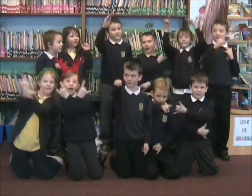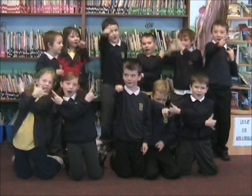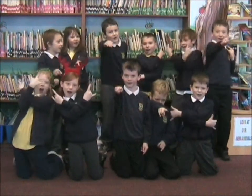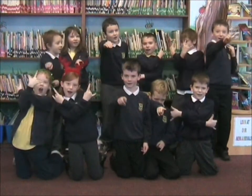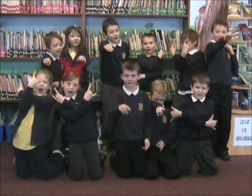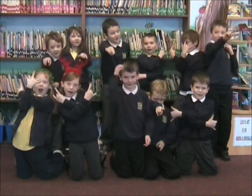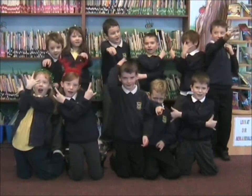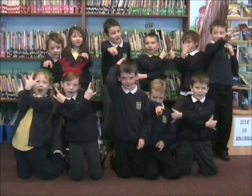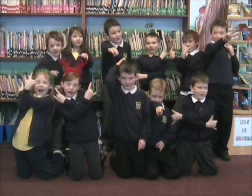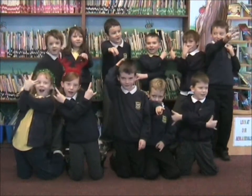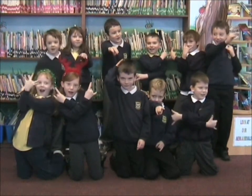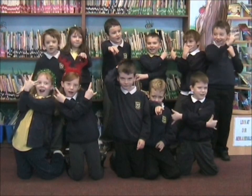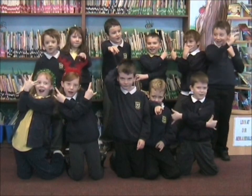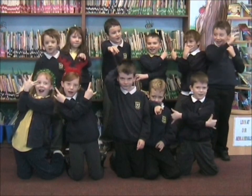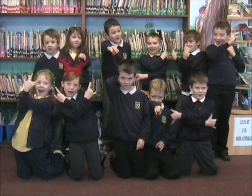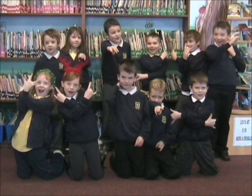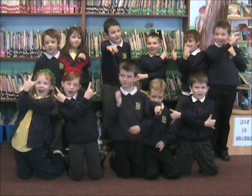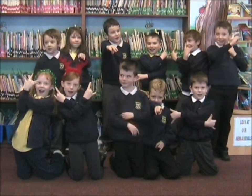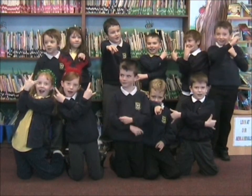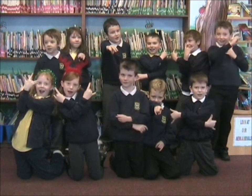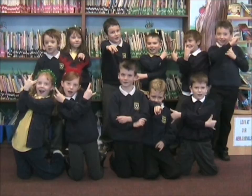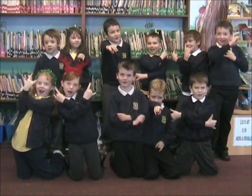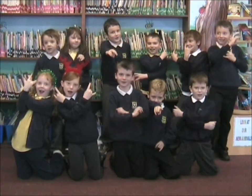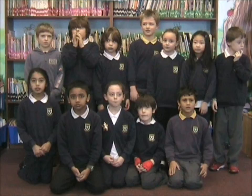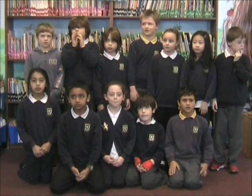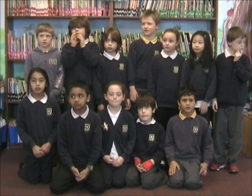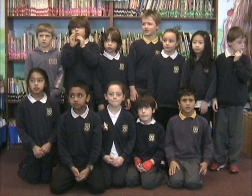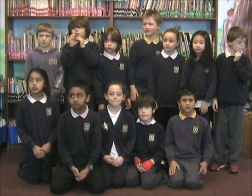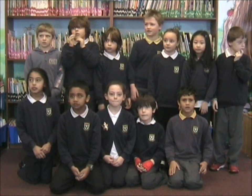far. Cut. Action.